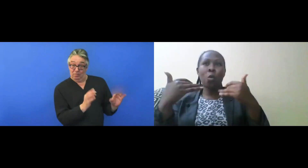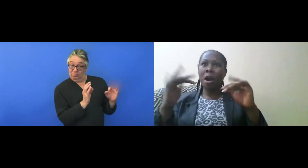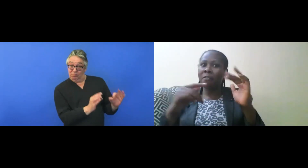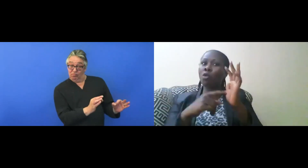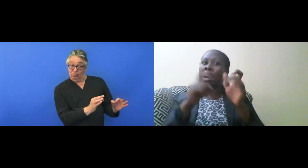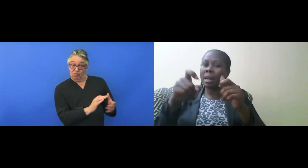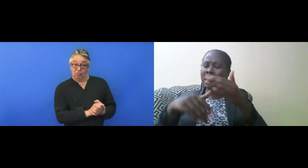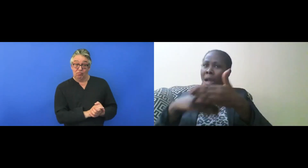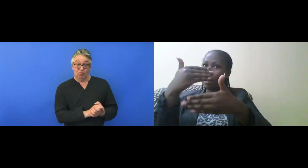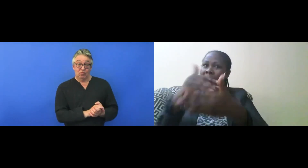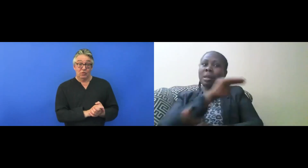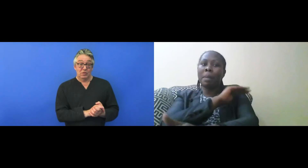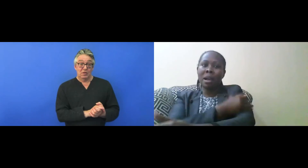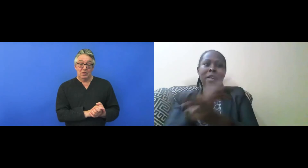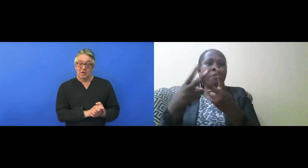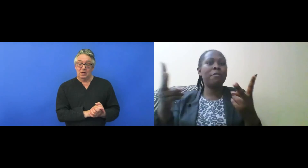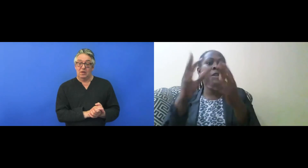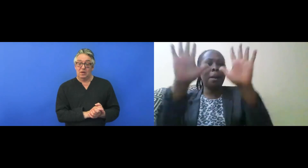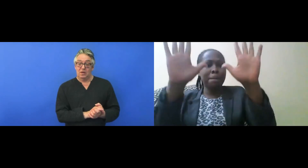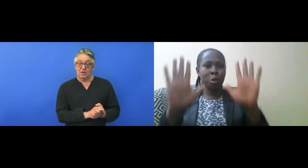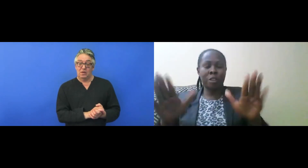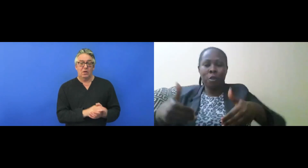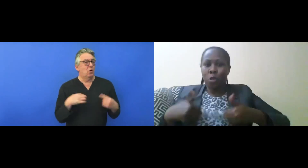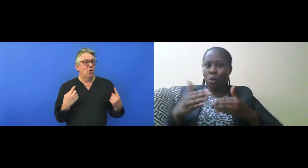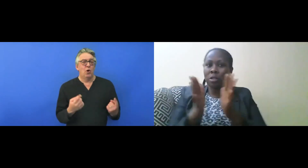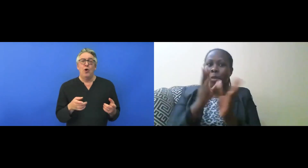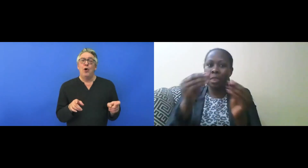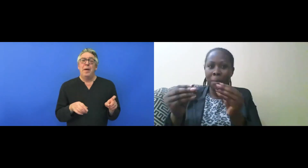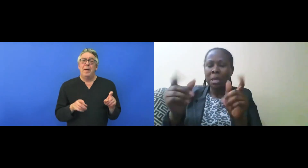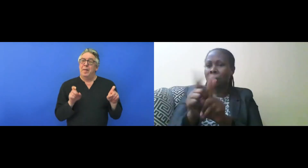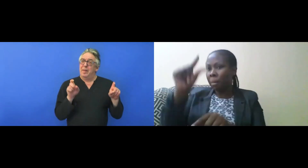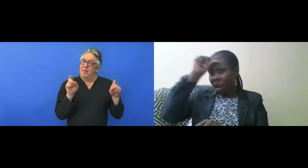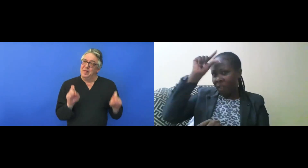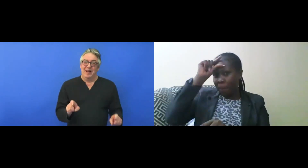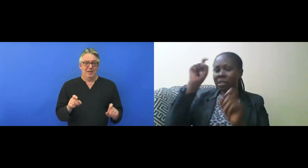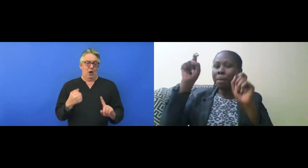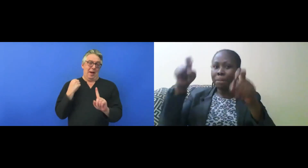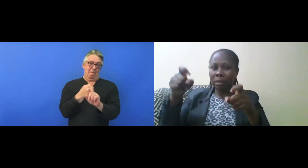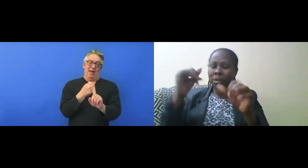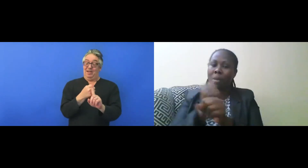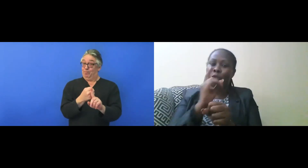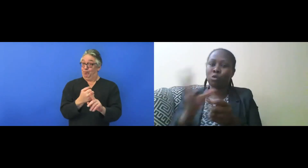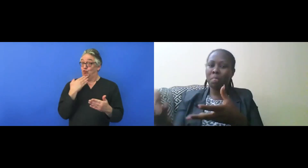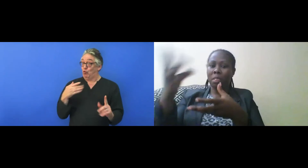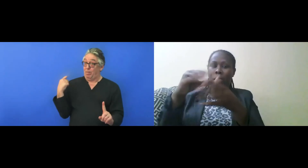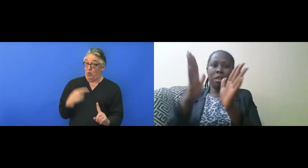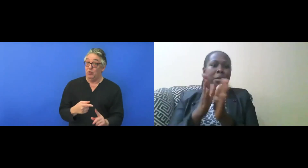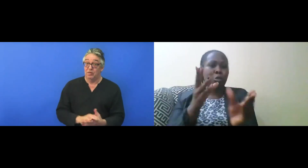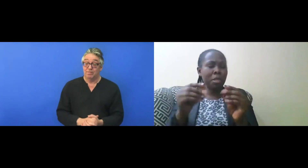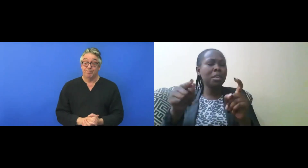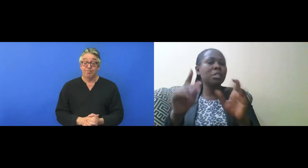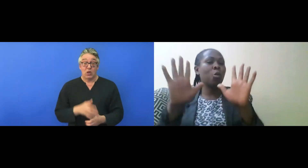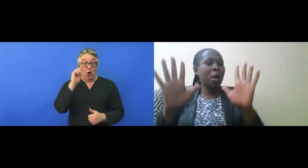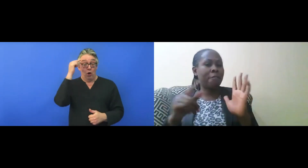was wonderful. We really need capacity build. That is a very important point. The government should make